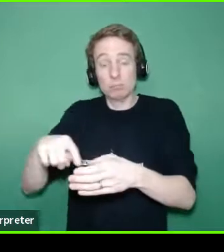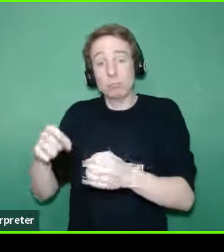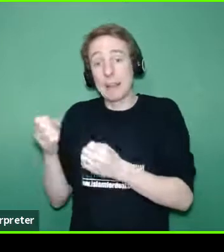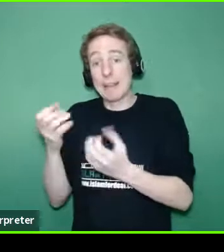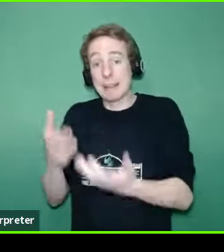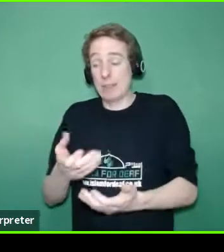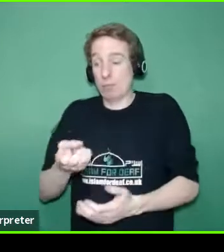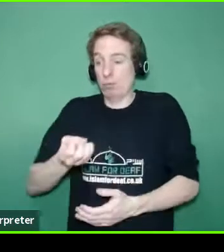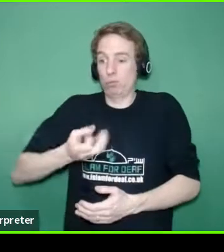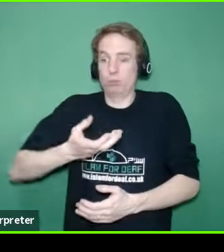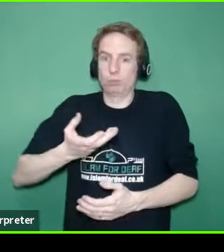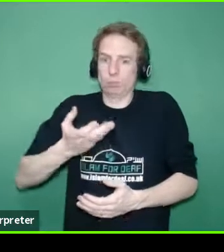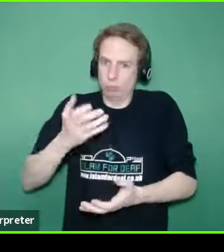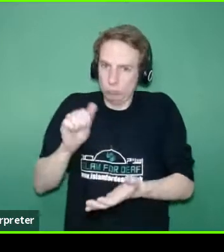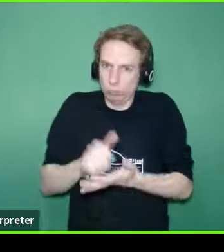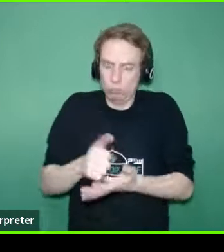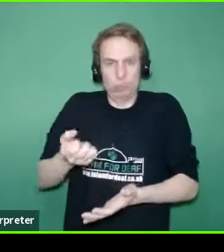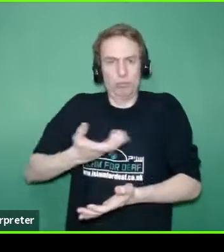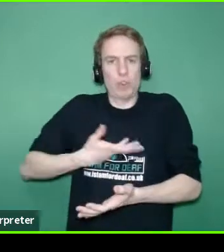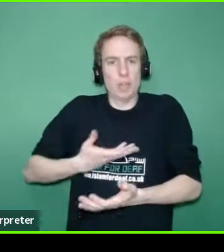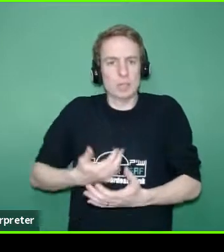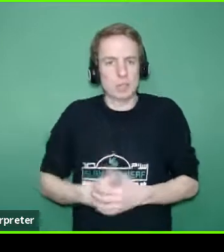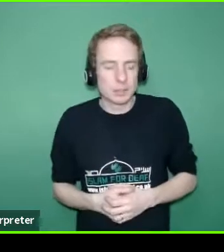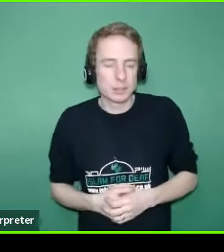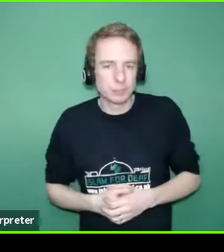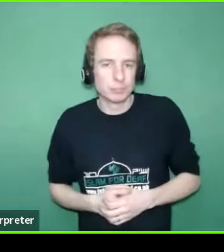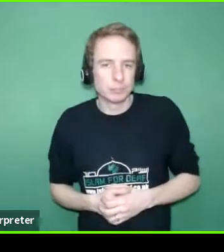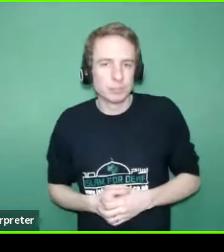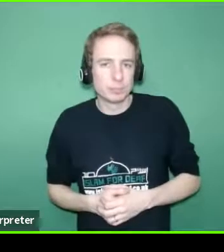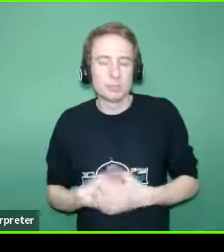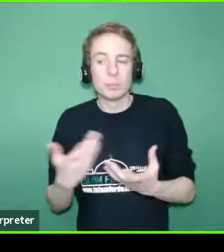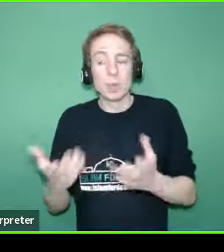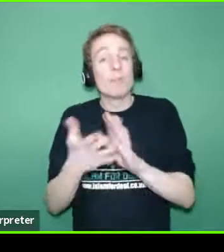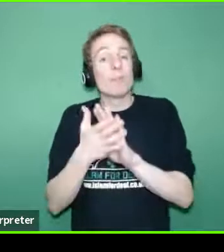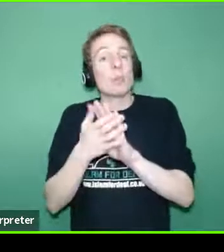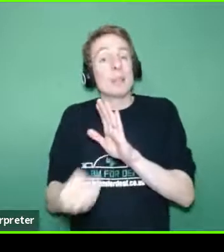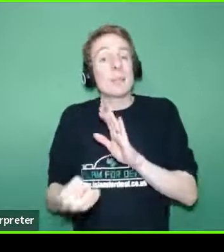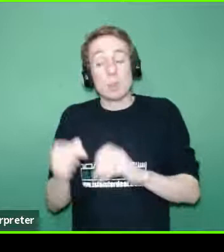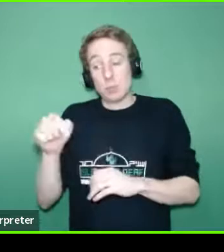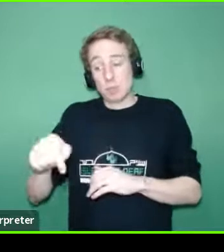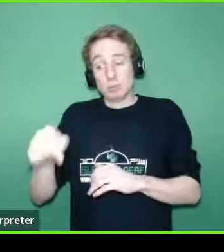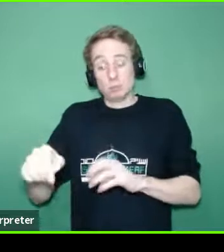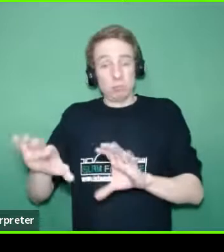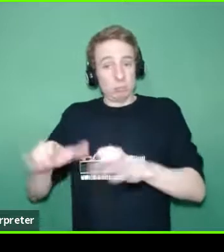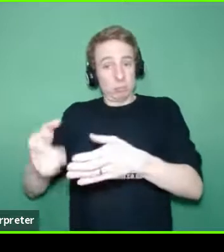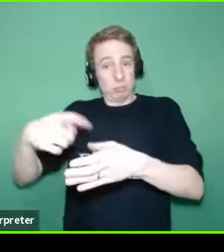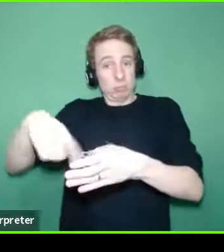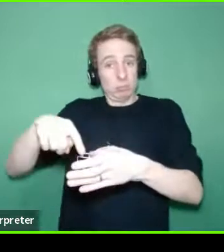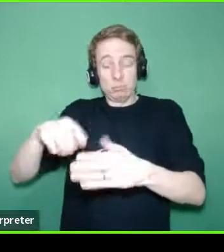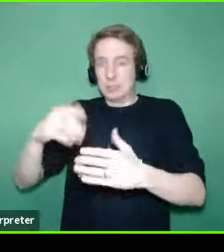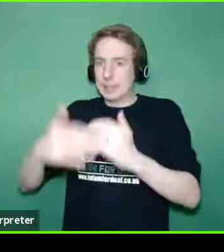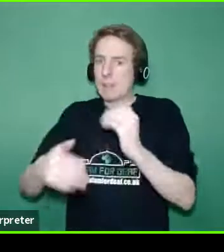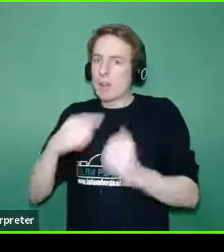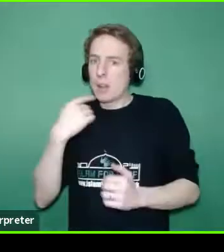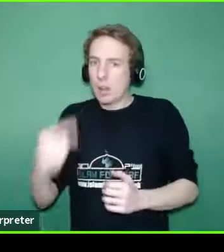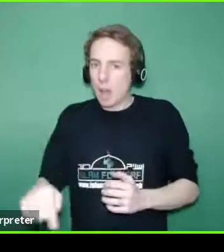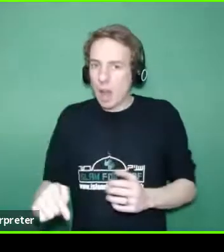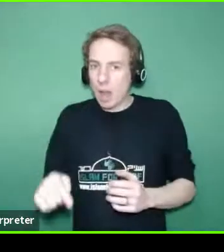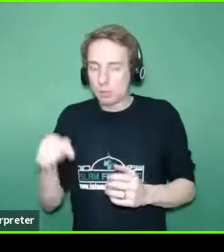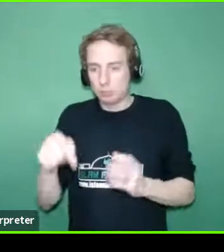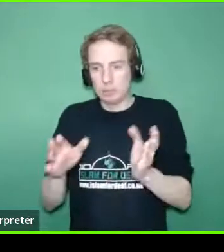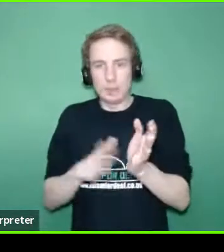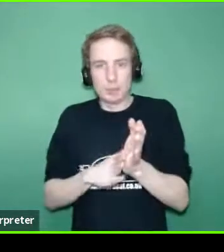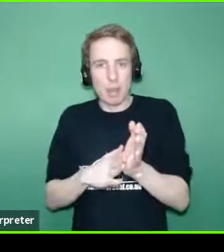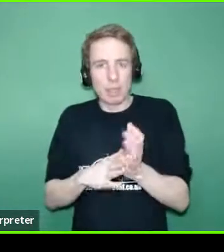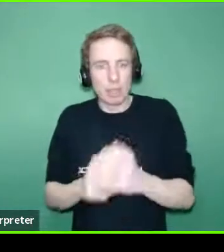used to, for example, they would not lie about this month. It would be the case that certain other